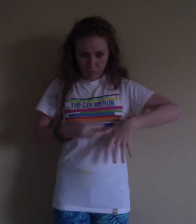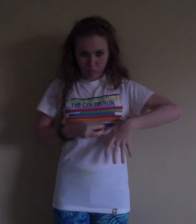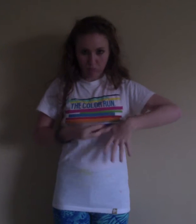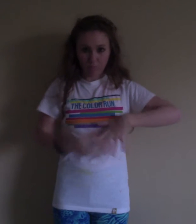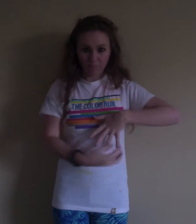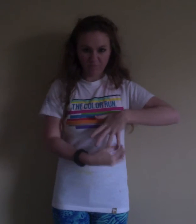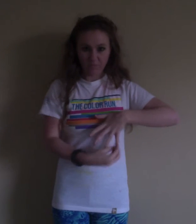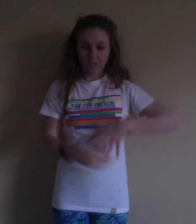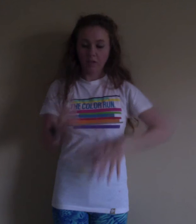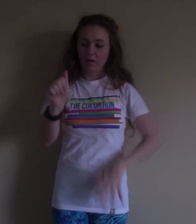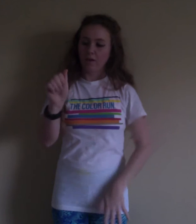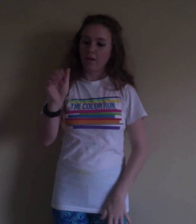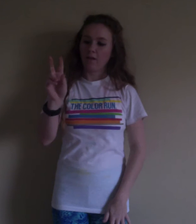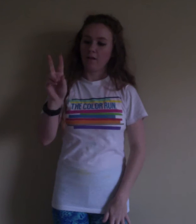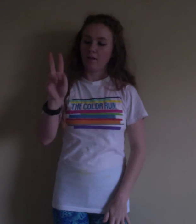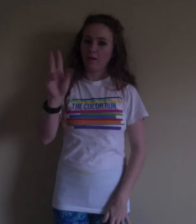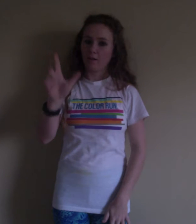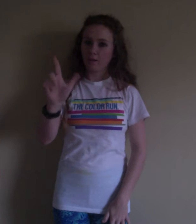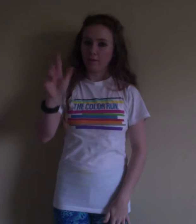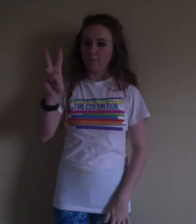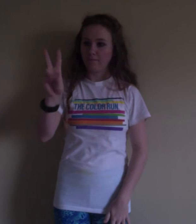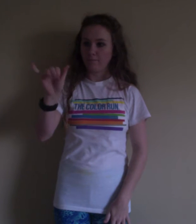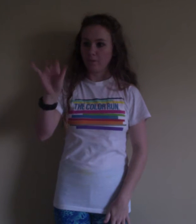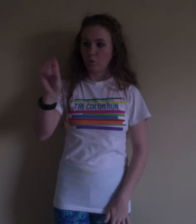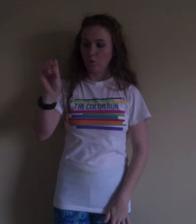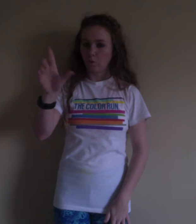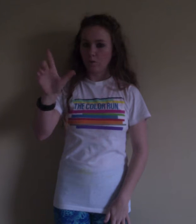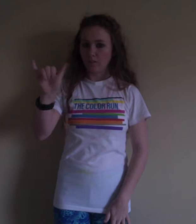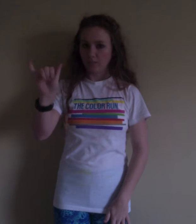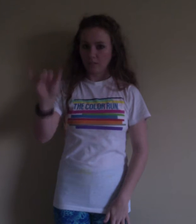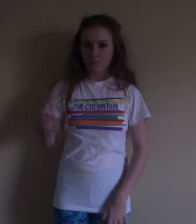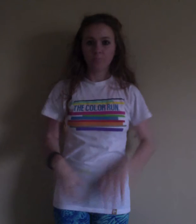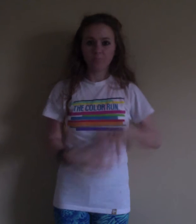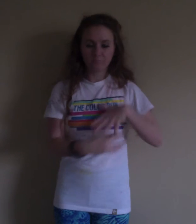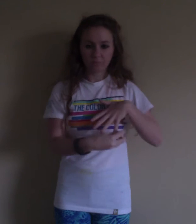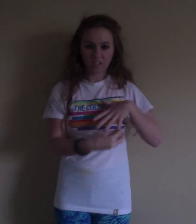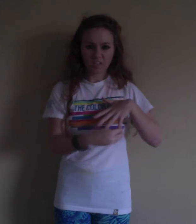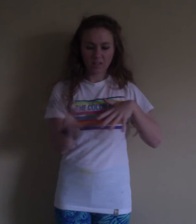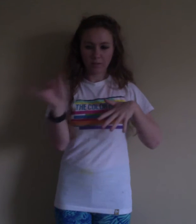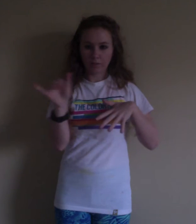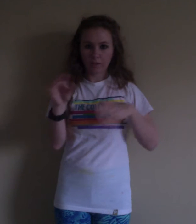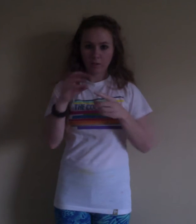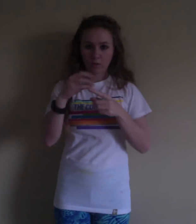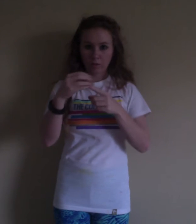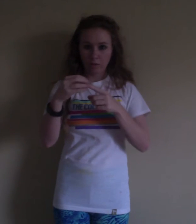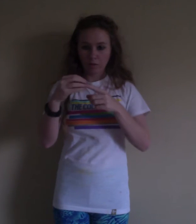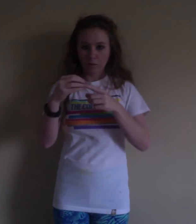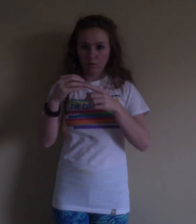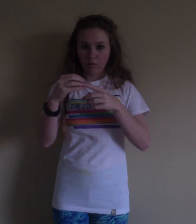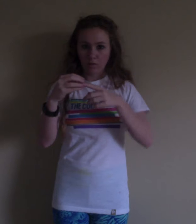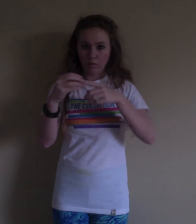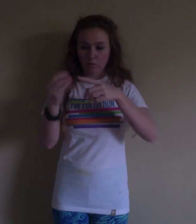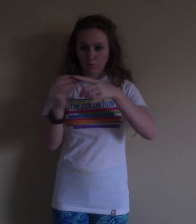fresh air to get to the air sacs, which are surrounded by tiny blood vessels, or capillaries. The oxygen passes through these